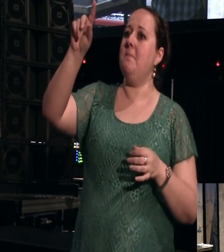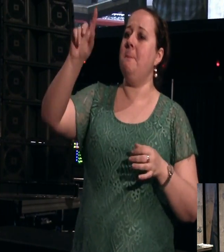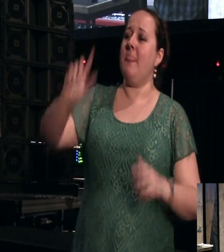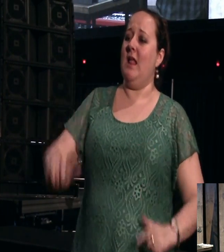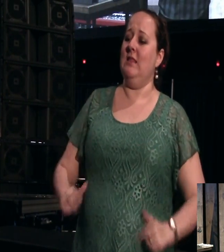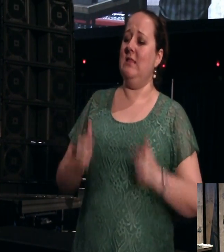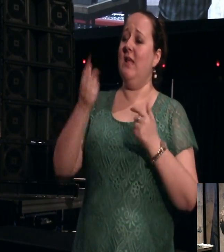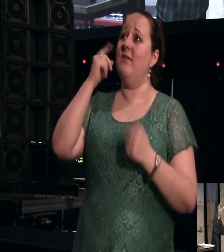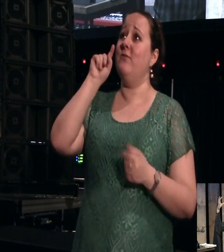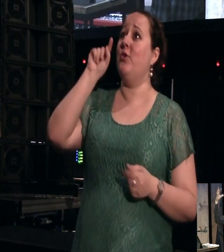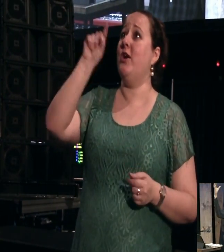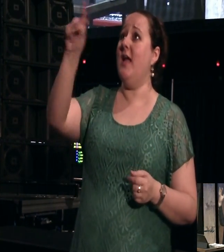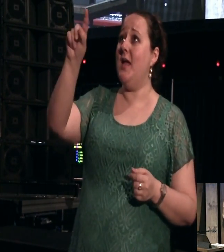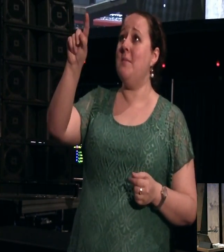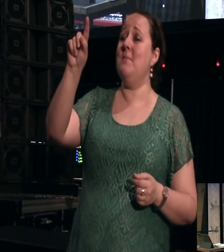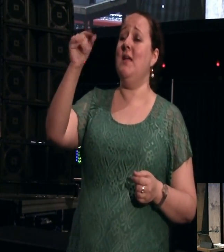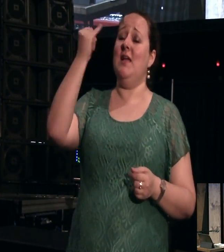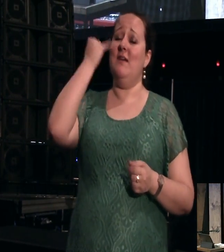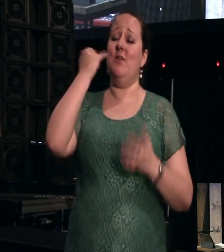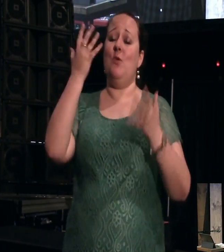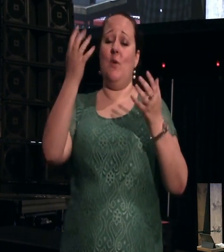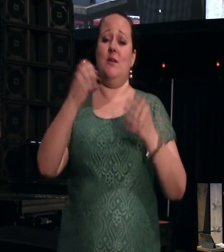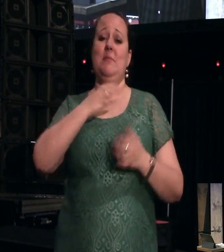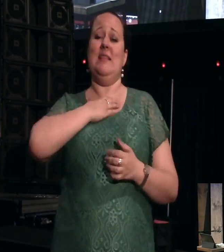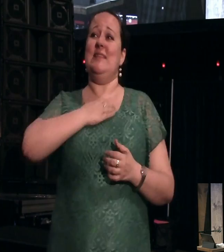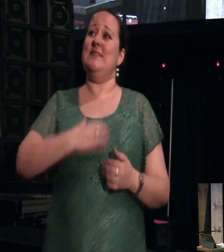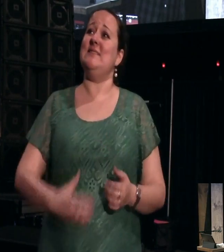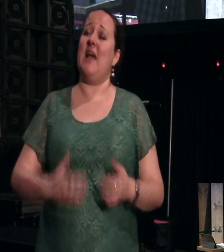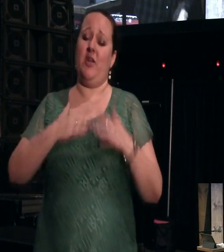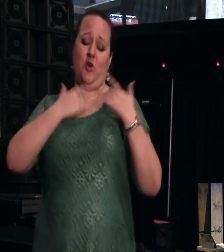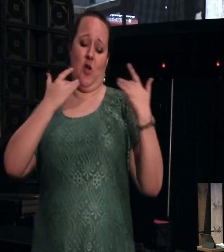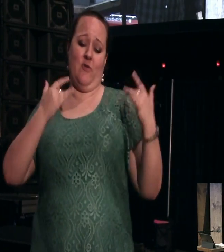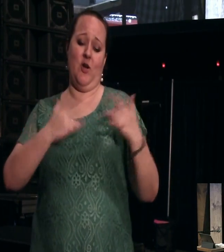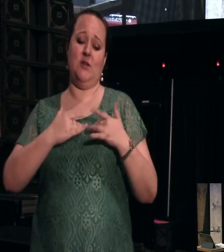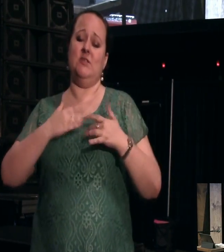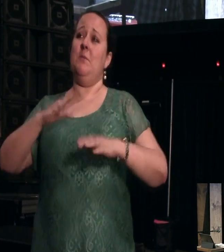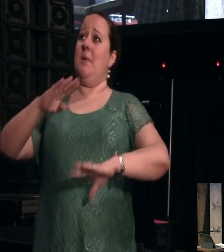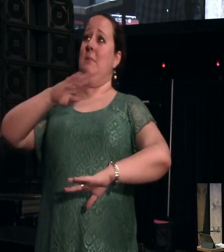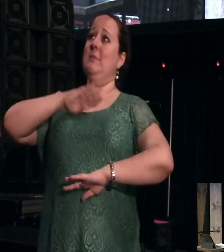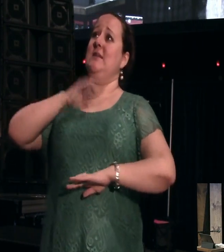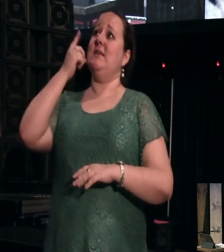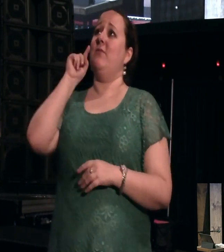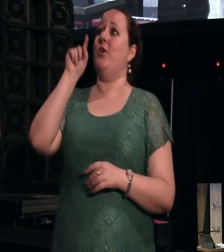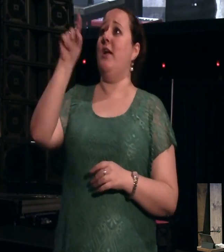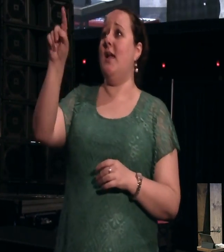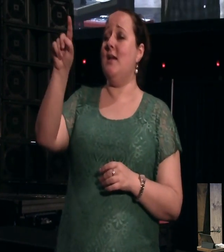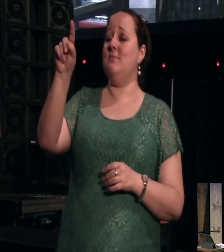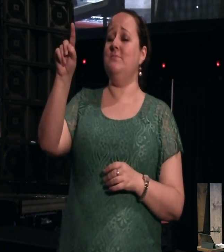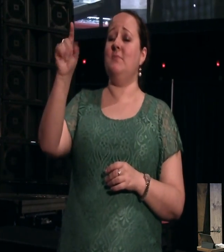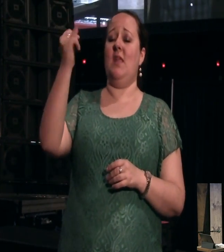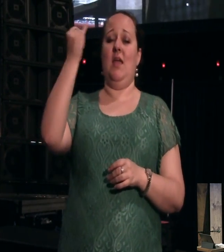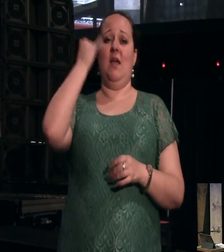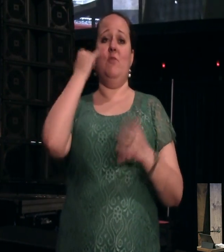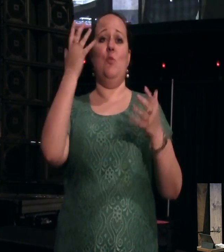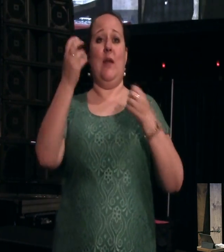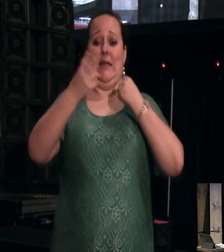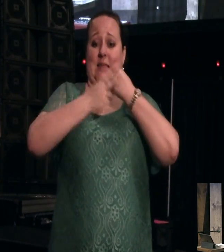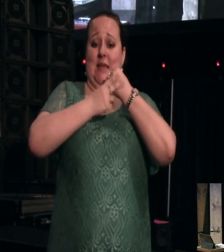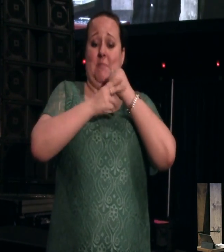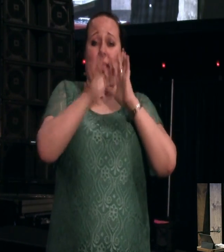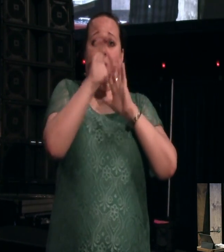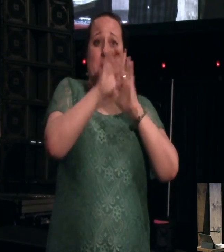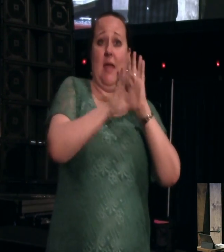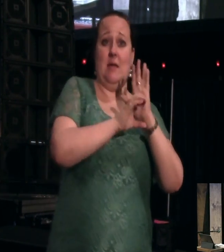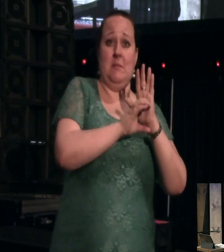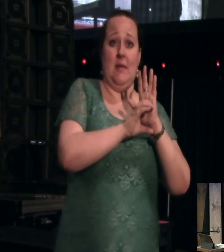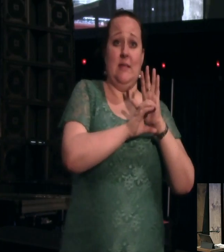want to be passionate about him, if you want to live your life for him, if you want it to be the desire of your heart to be pleasing